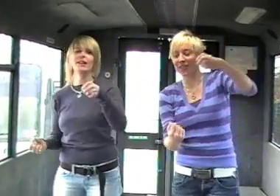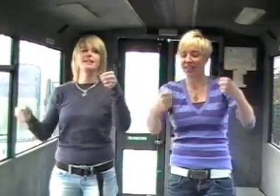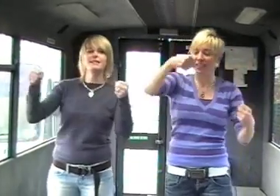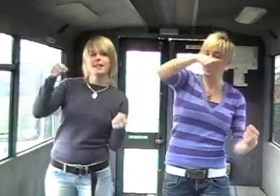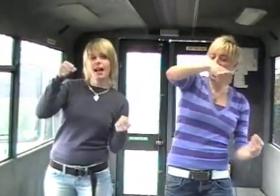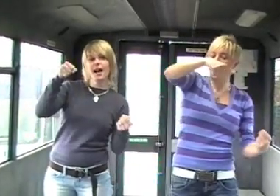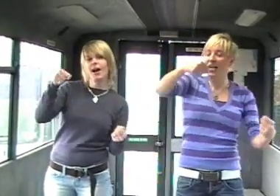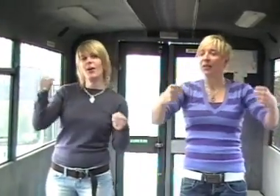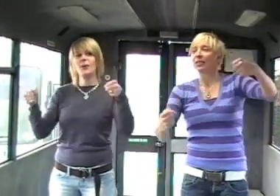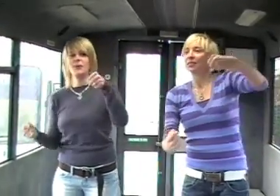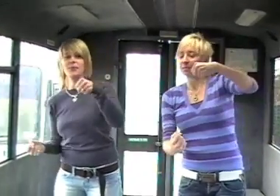the town.